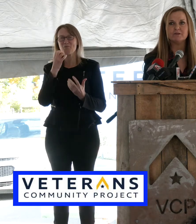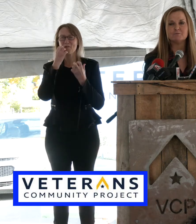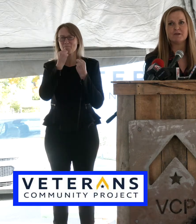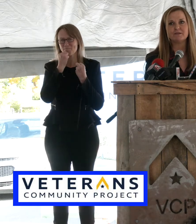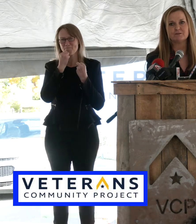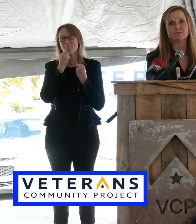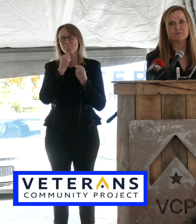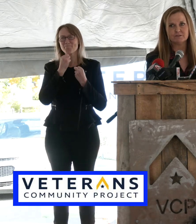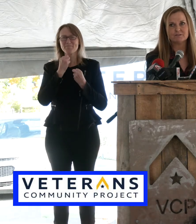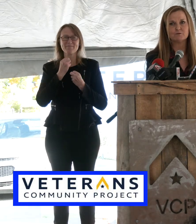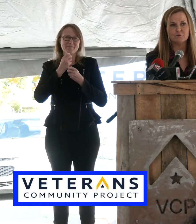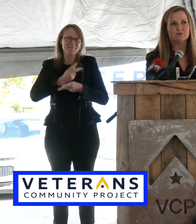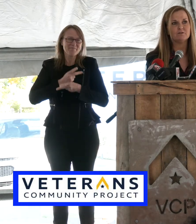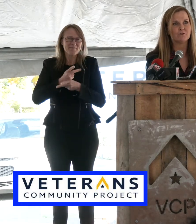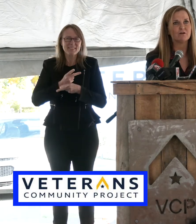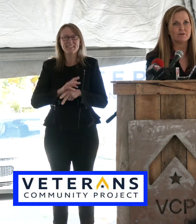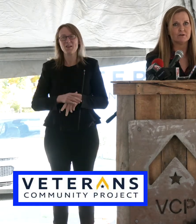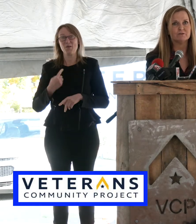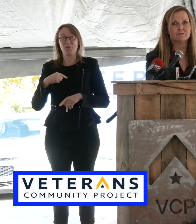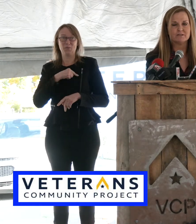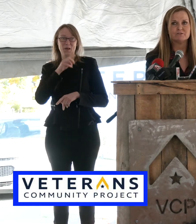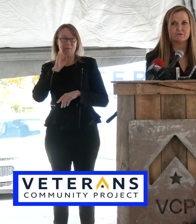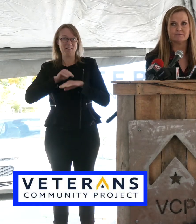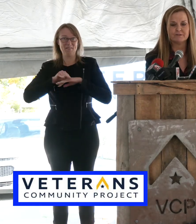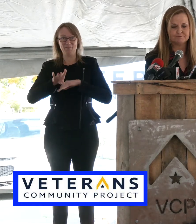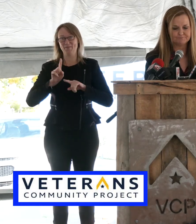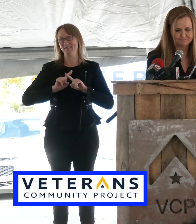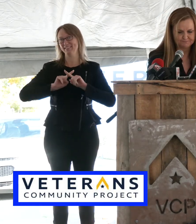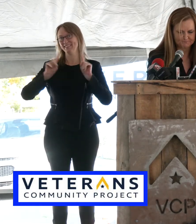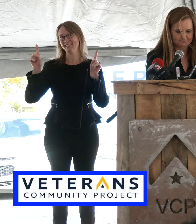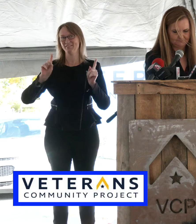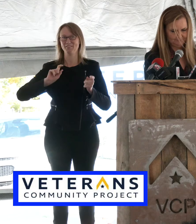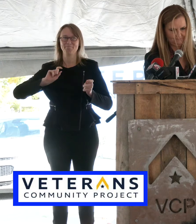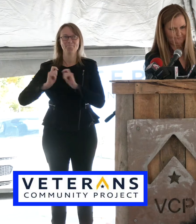We're going to make a difference in this community for our veterans. They deserve it.